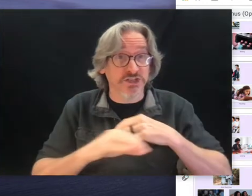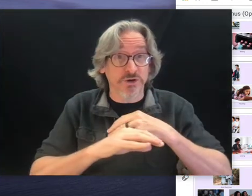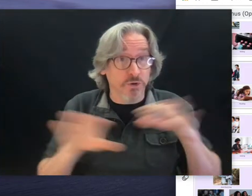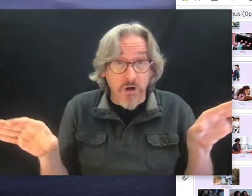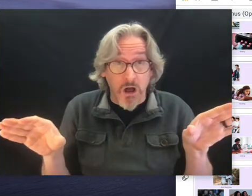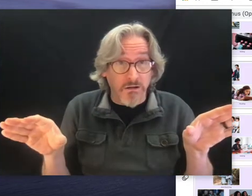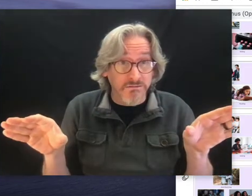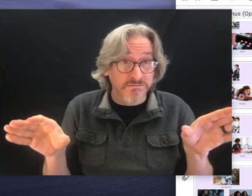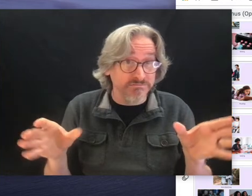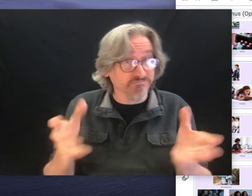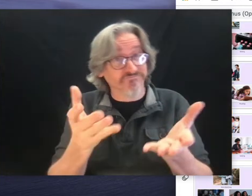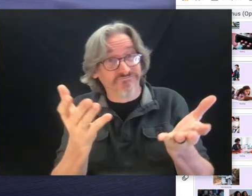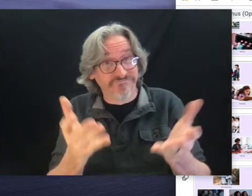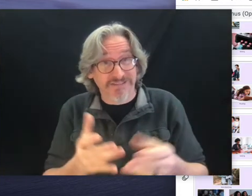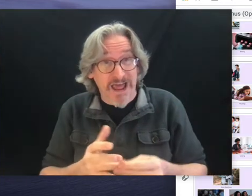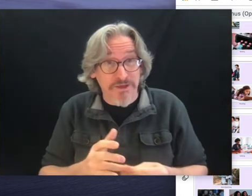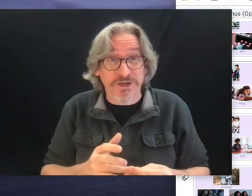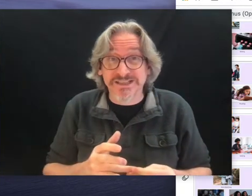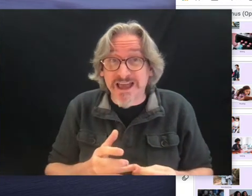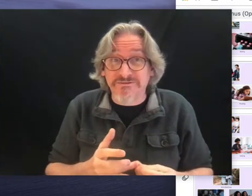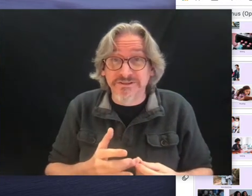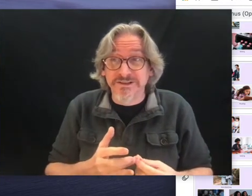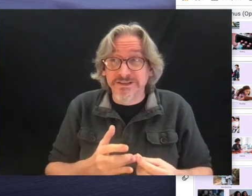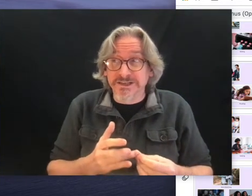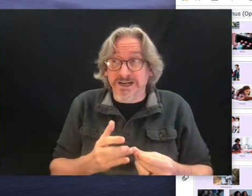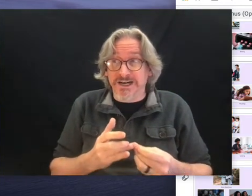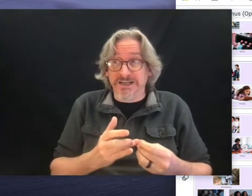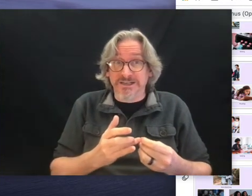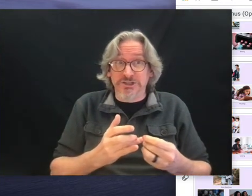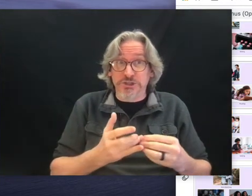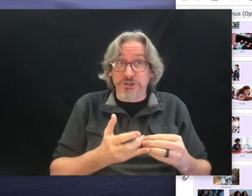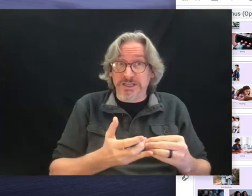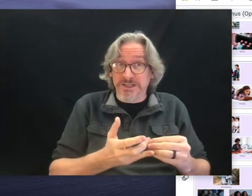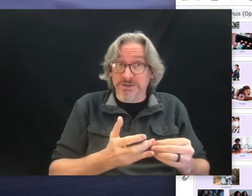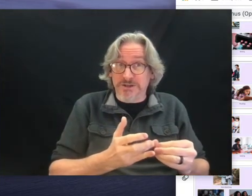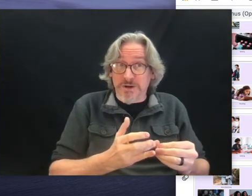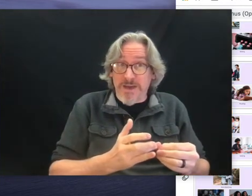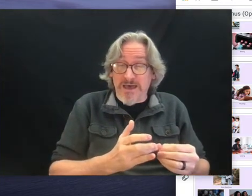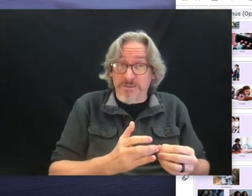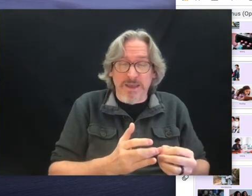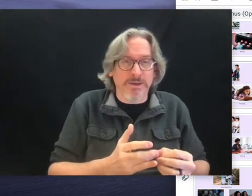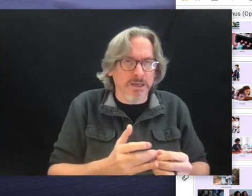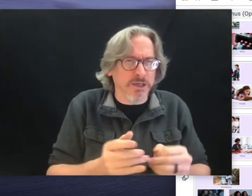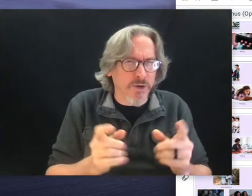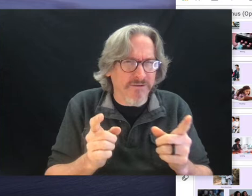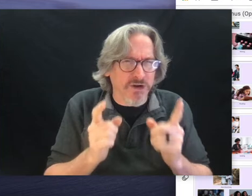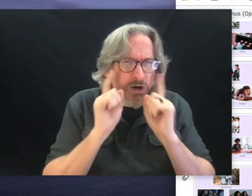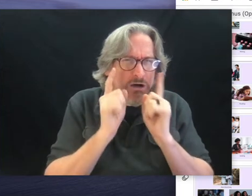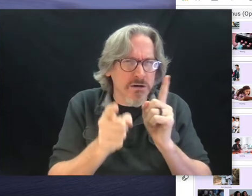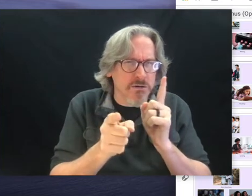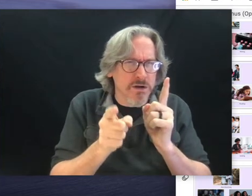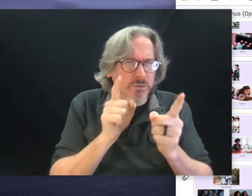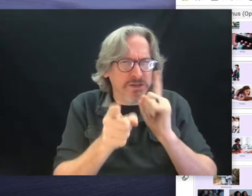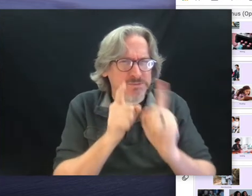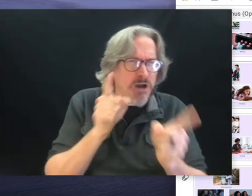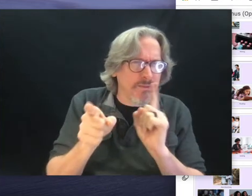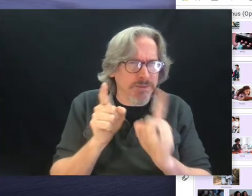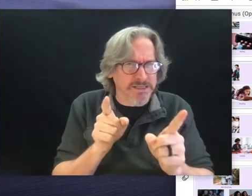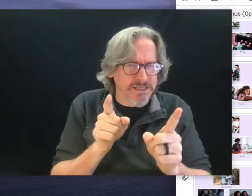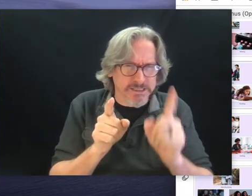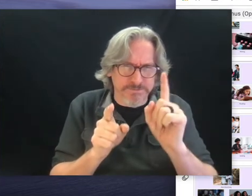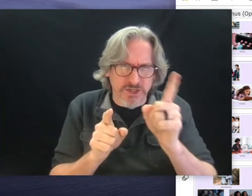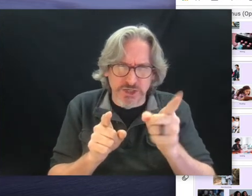ones that are wrong. And then what's left should lead you down the right path. And maybe you have to go, oh, well, this